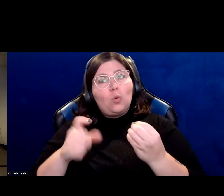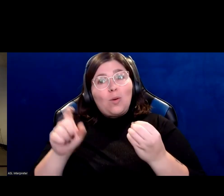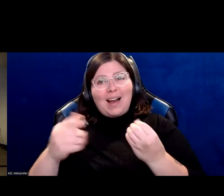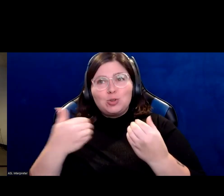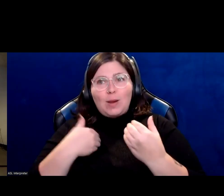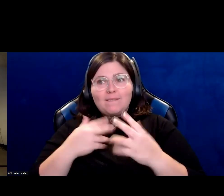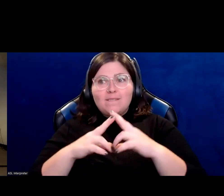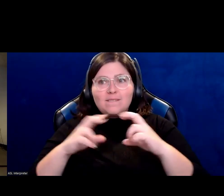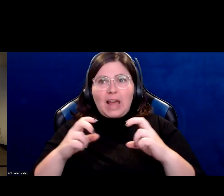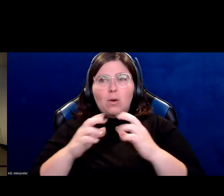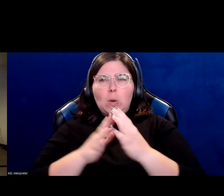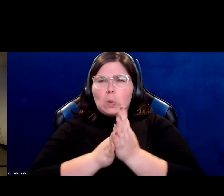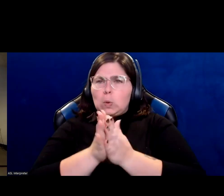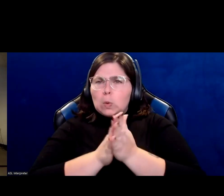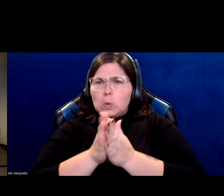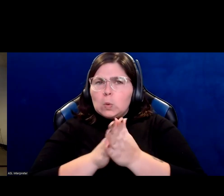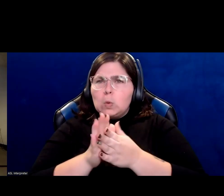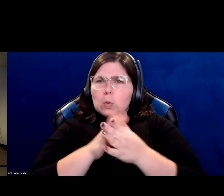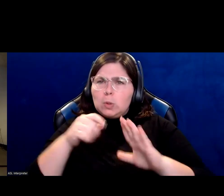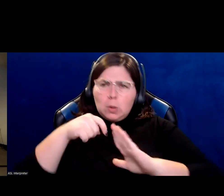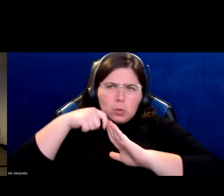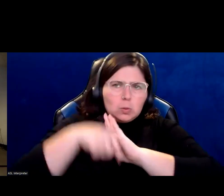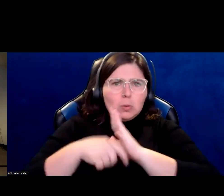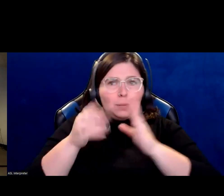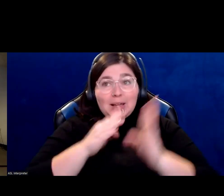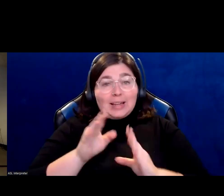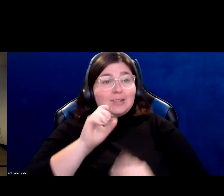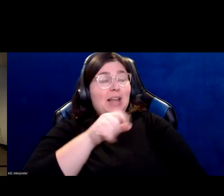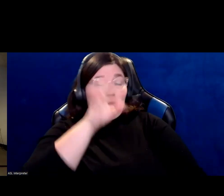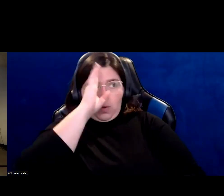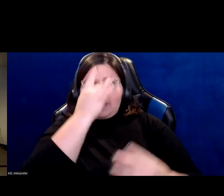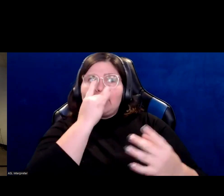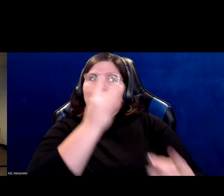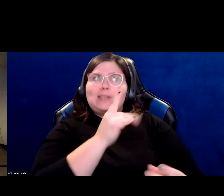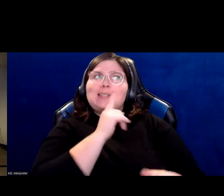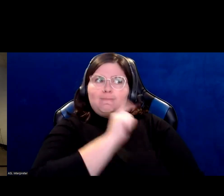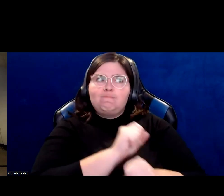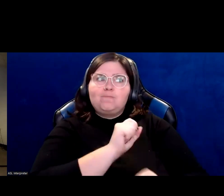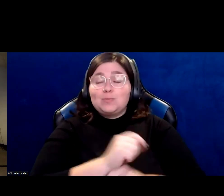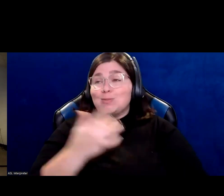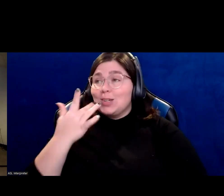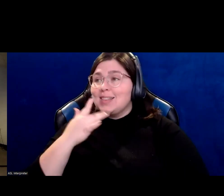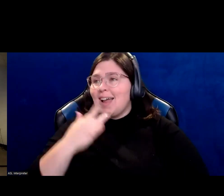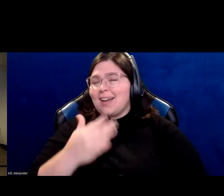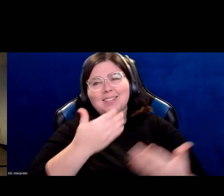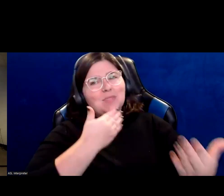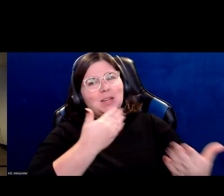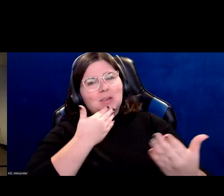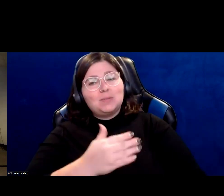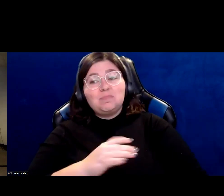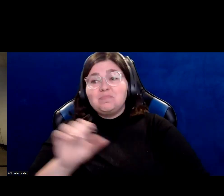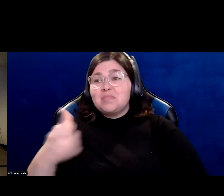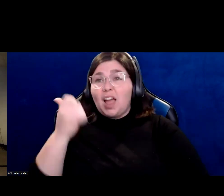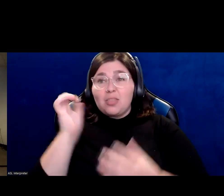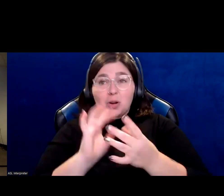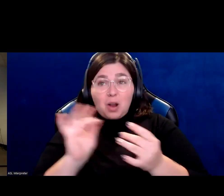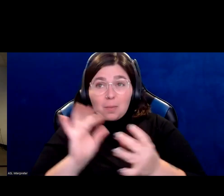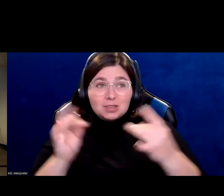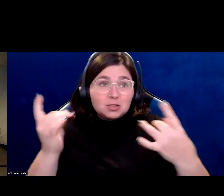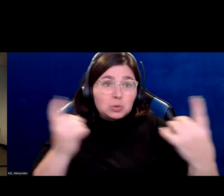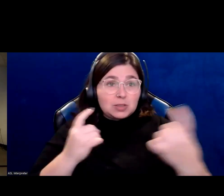a very robust plan to get that done. So, Going to be interesting for sure. yeah, good luck. Thank you. Thank you. Any other comments,